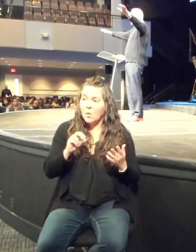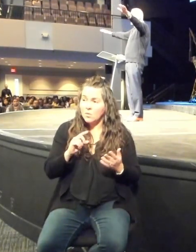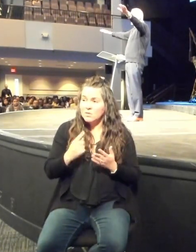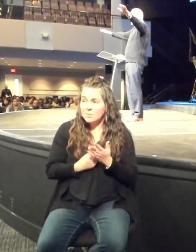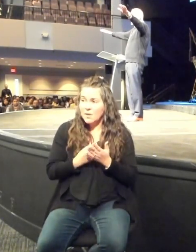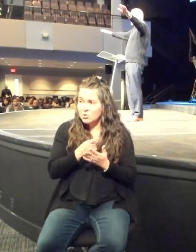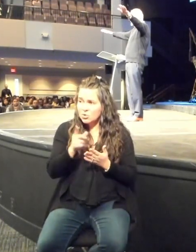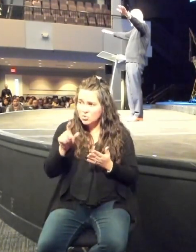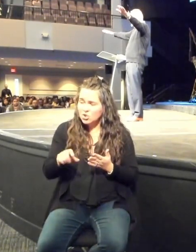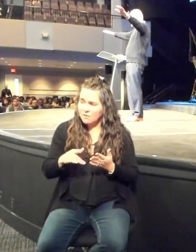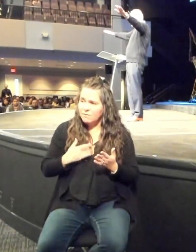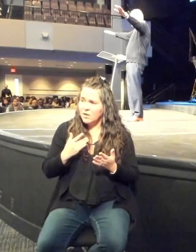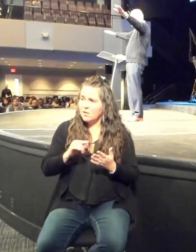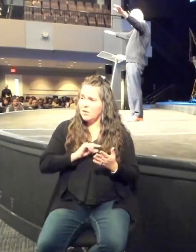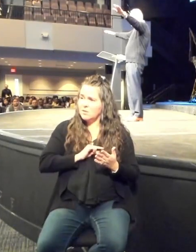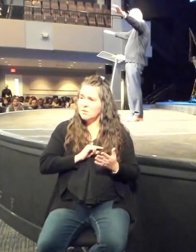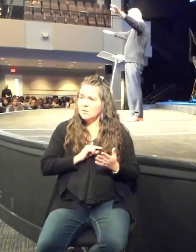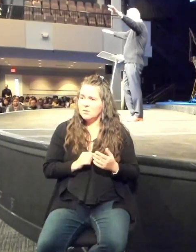guilty. Okay.